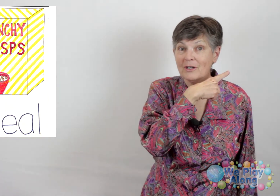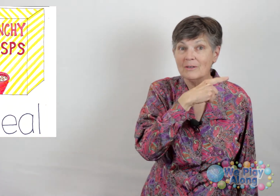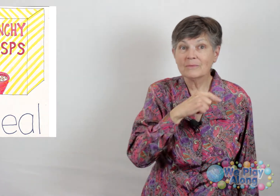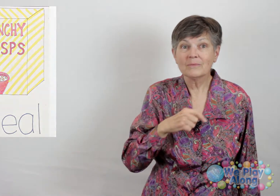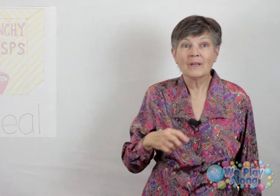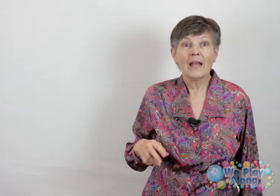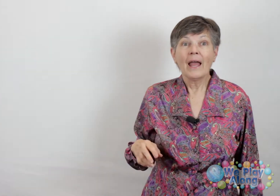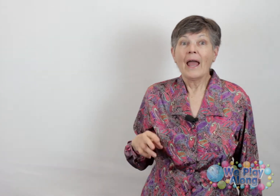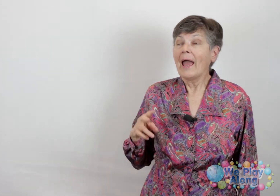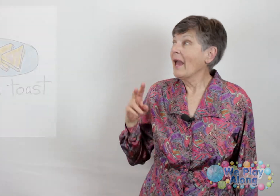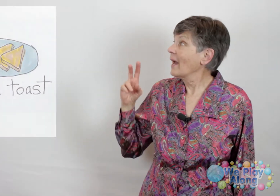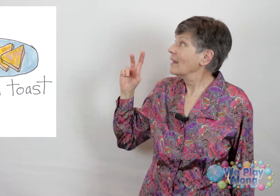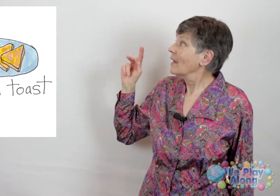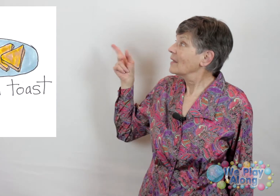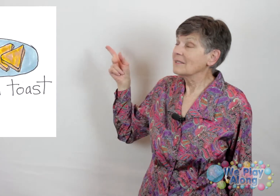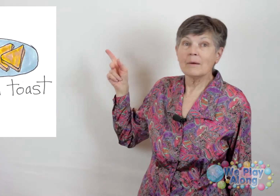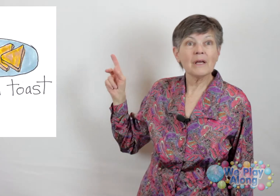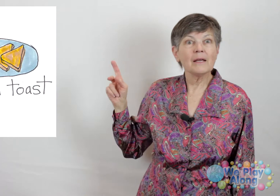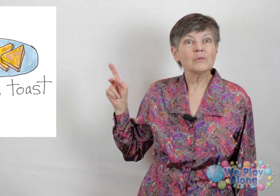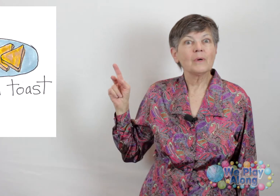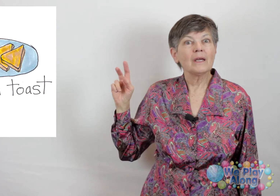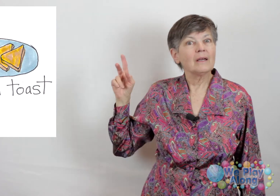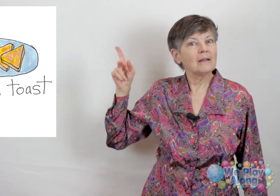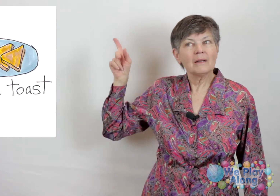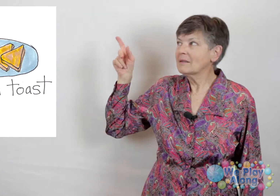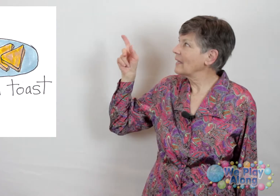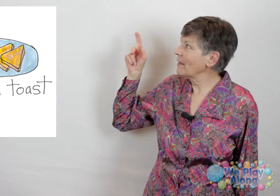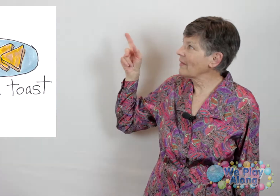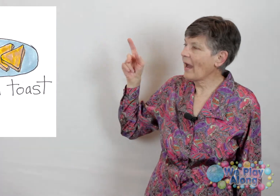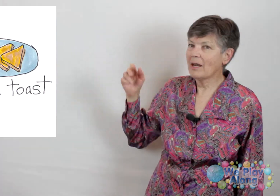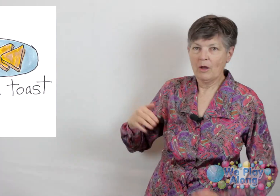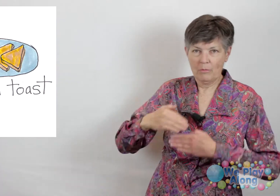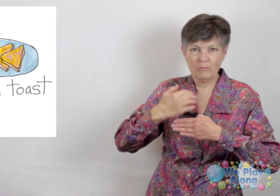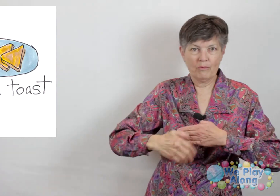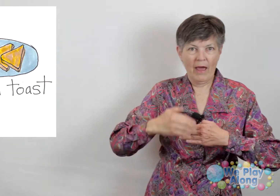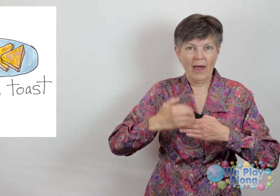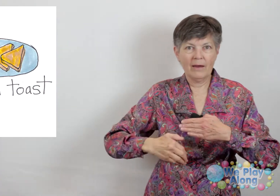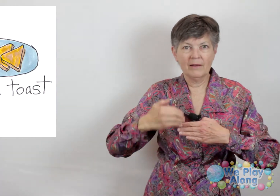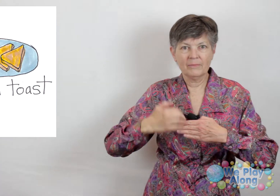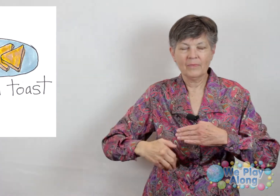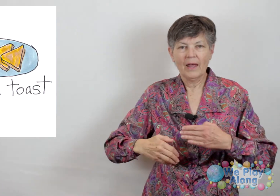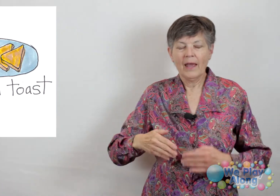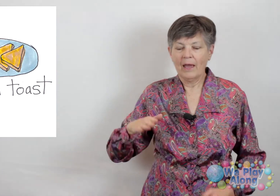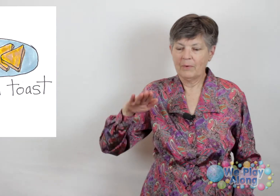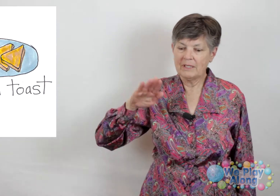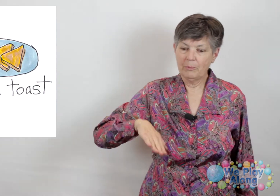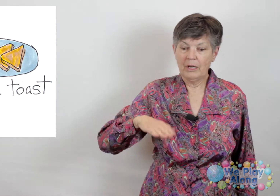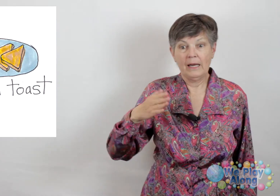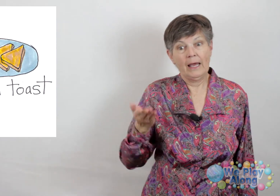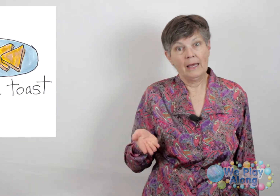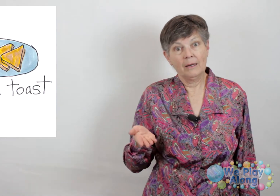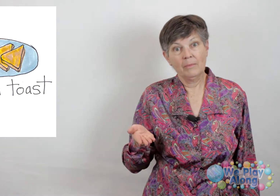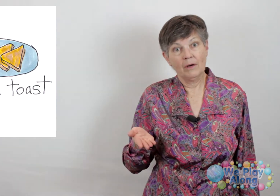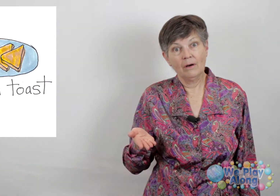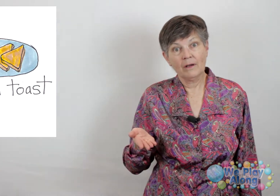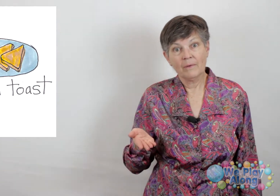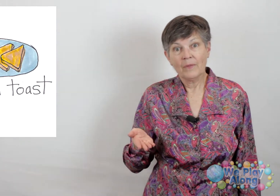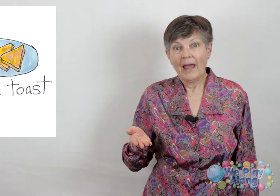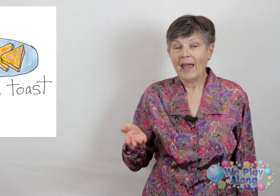cereal. And sometimes we take that bread and we dip it in egg and milk,